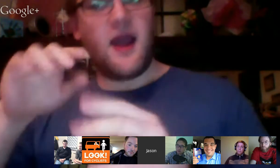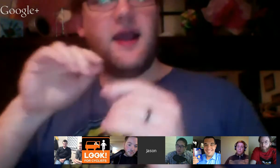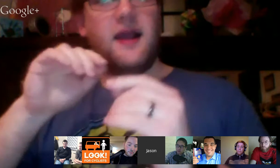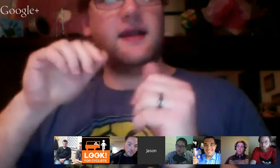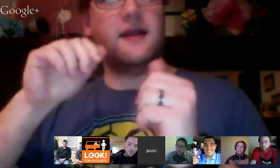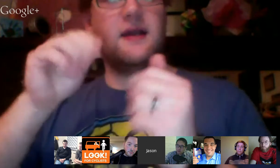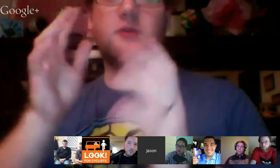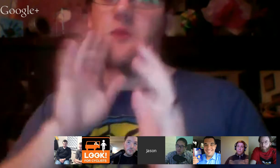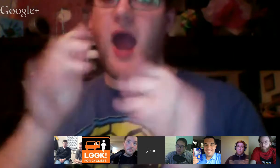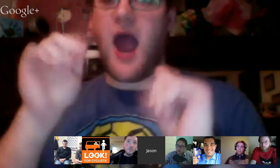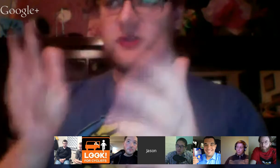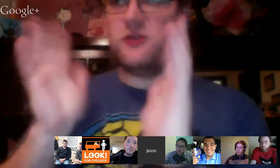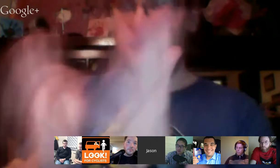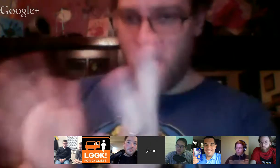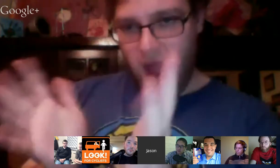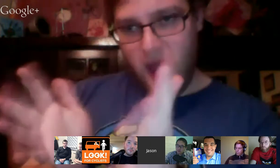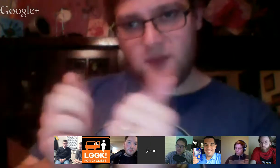deaf community. There was,